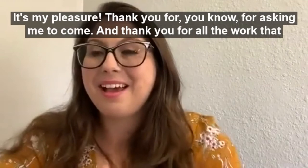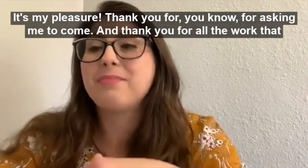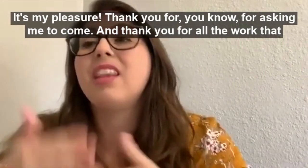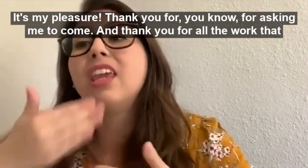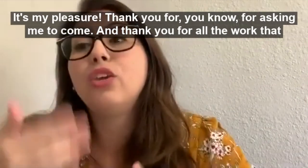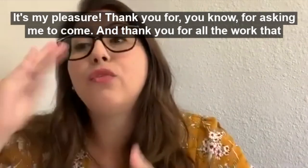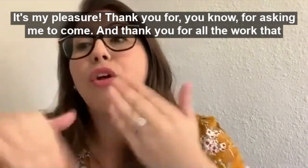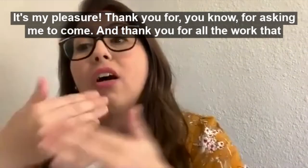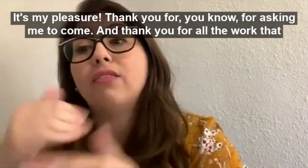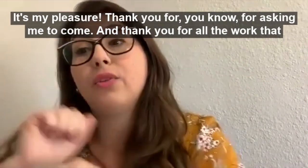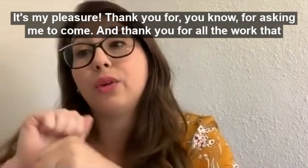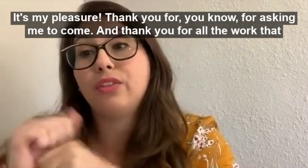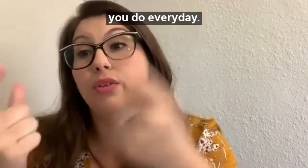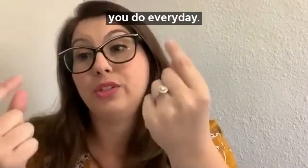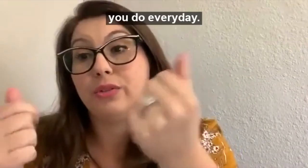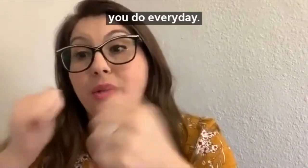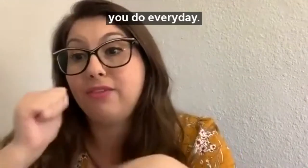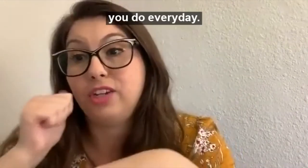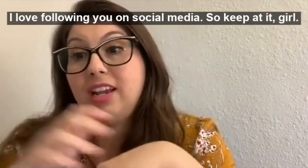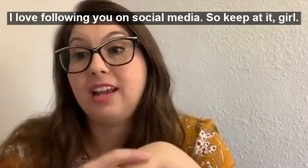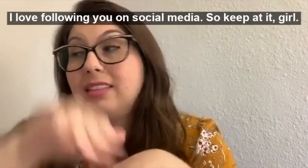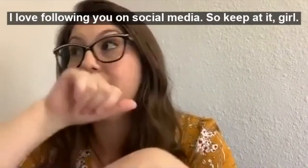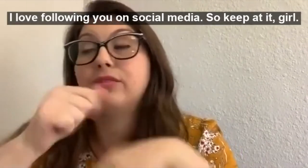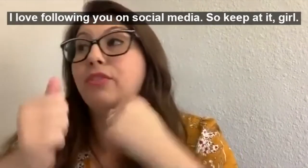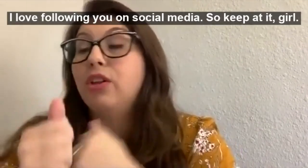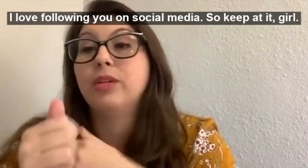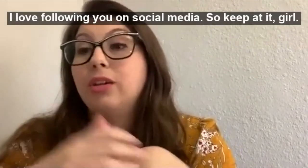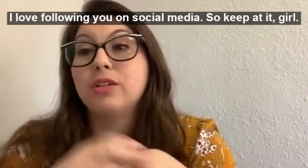come, and thank you for all of the work that you do every day. I love following